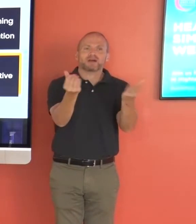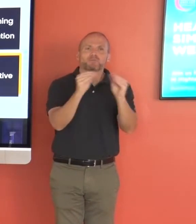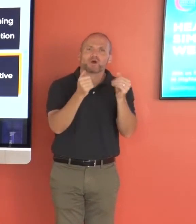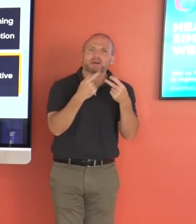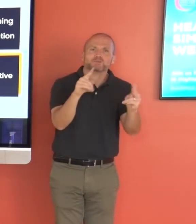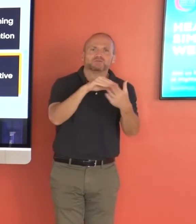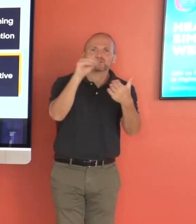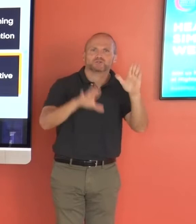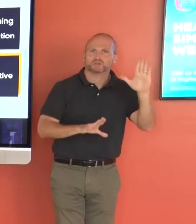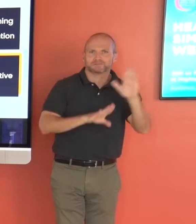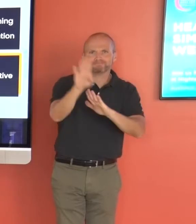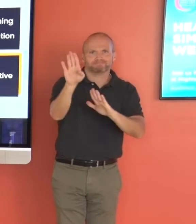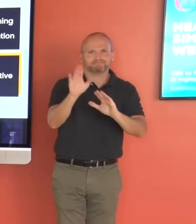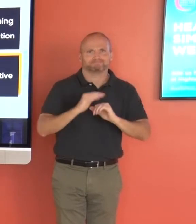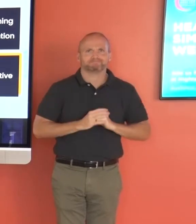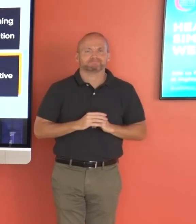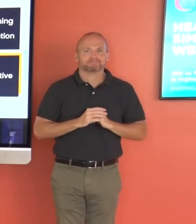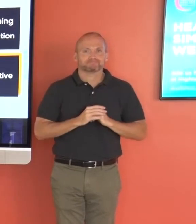to thrive.